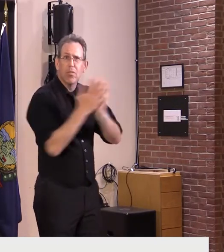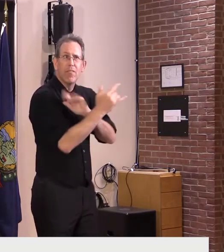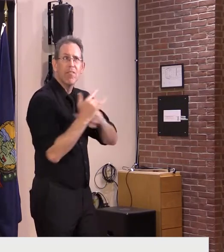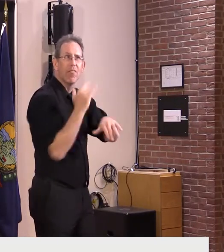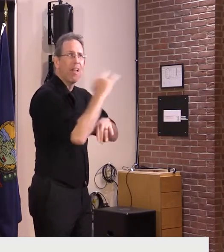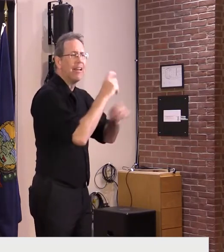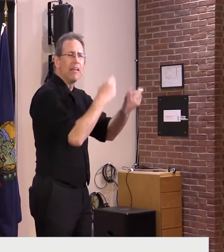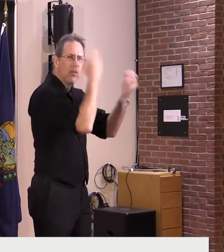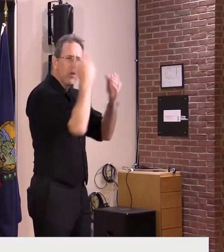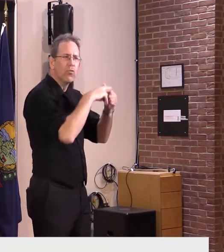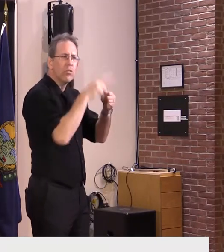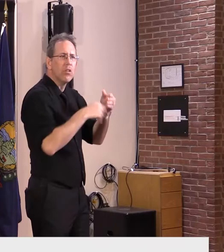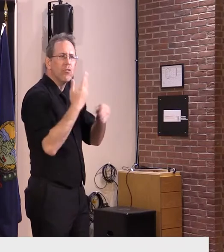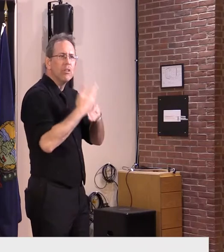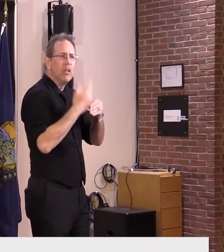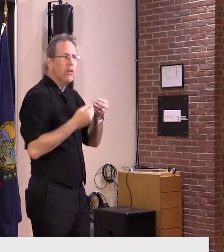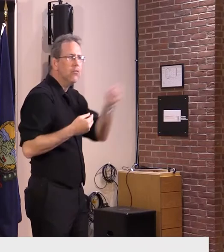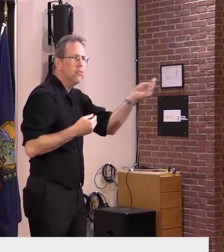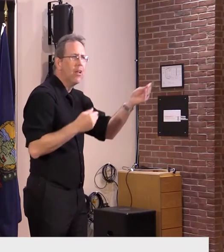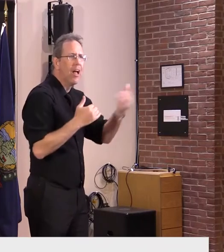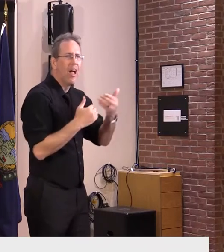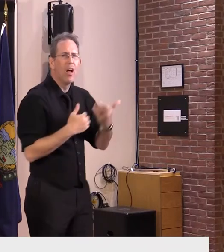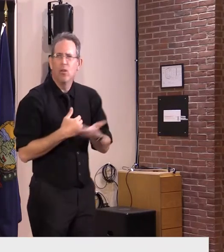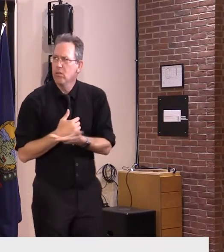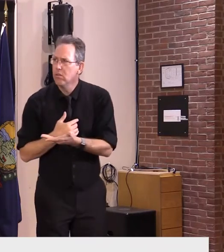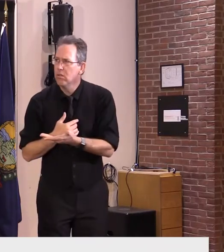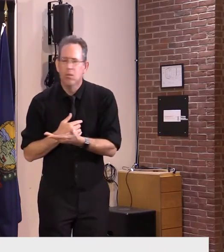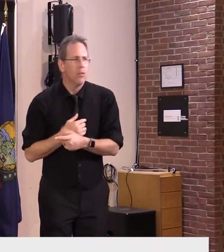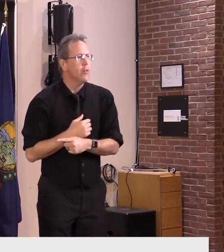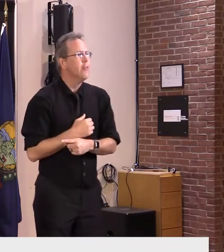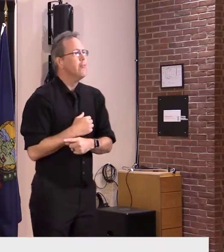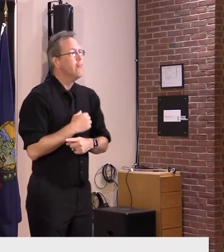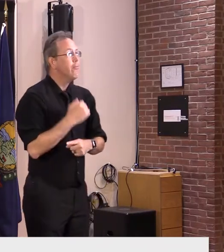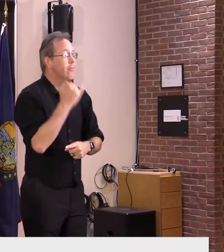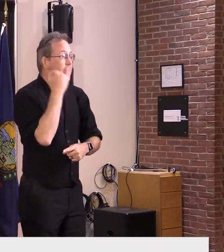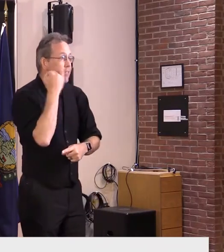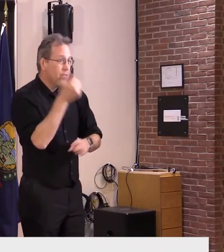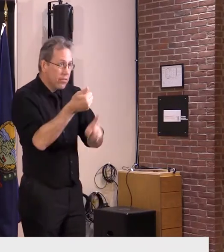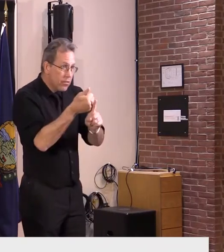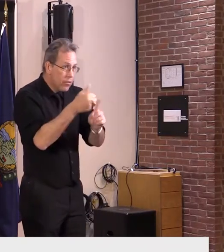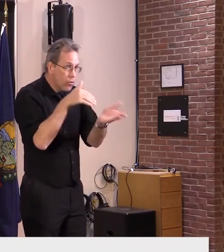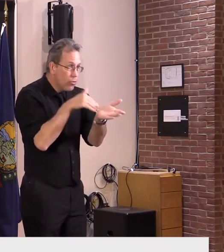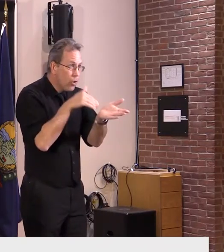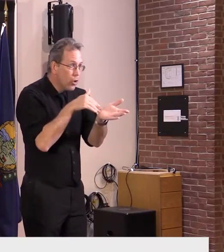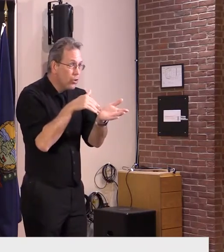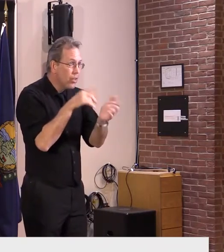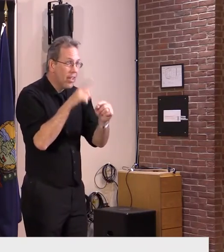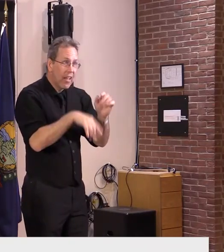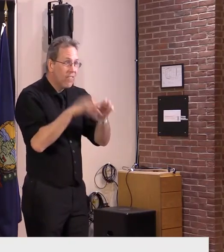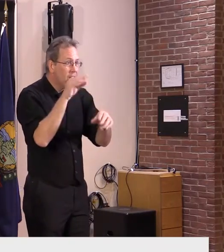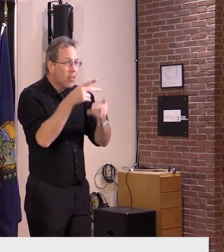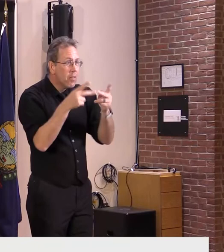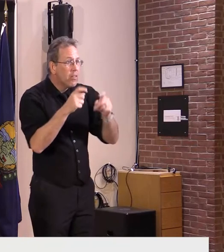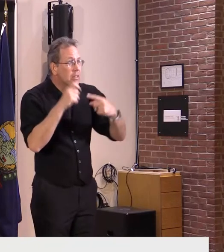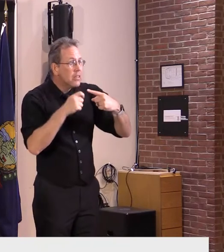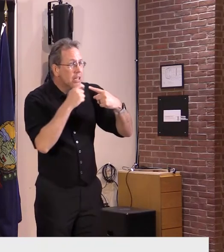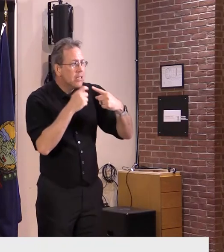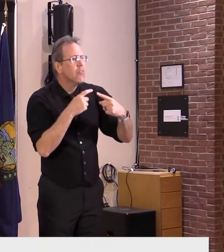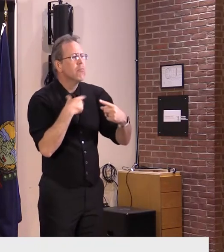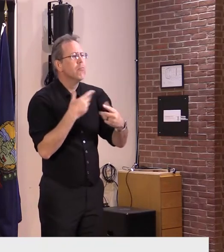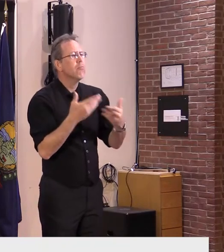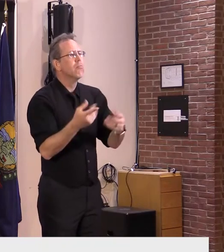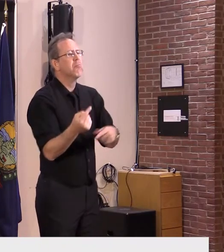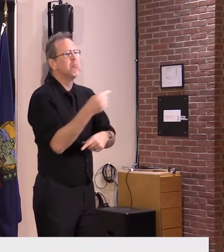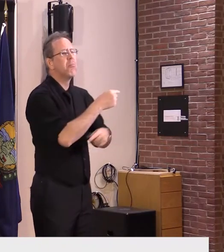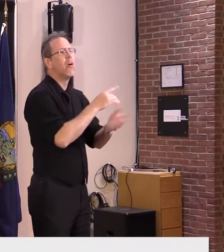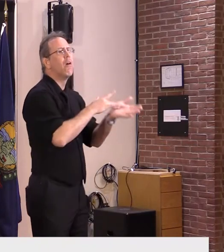Yeah, if they can't find it within their own healthcare provider's setting, I would say the pharmacy setting would be